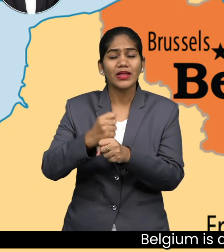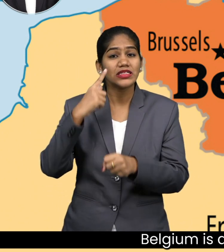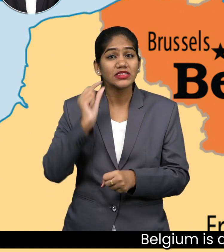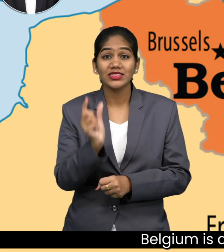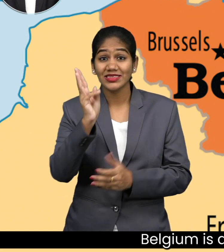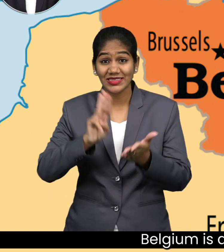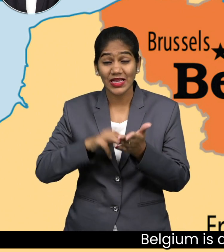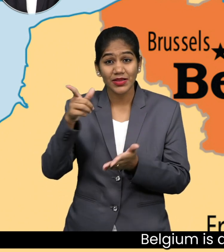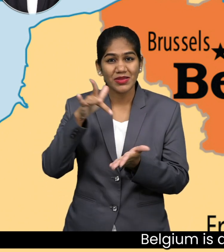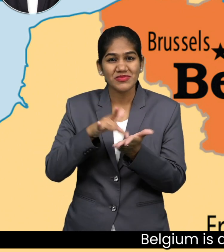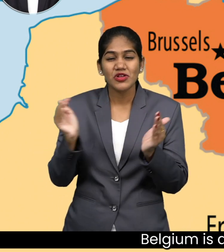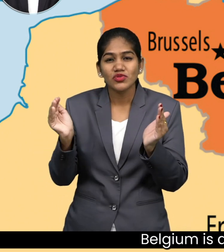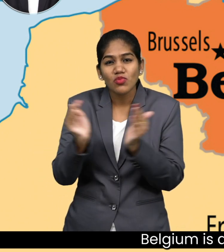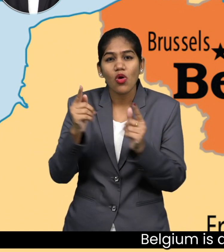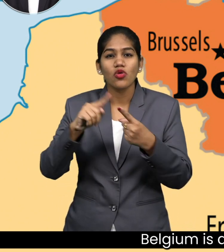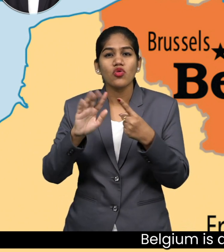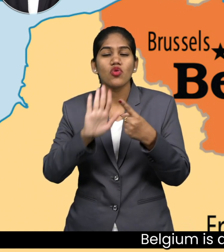small European country.